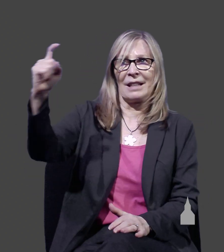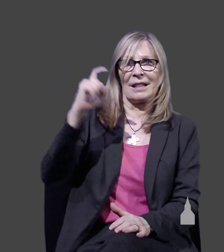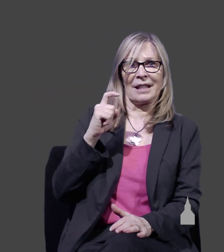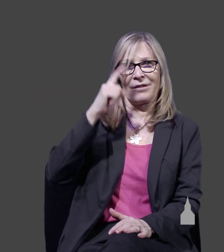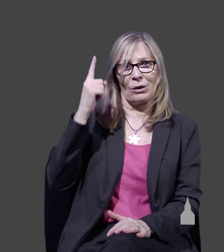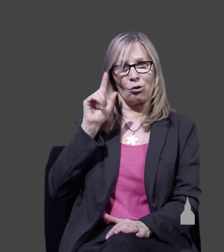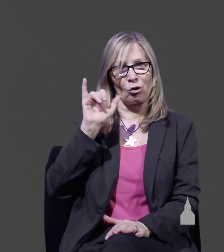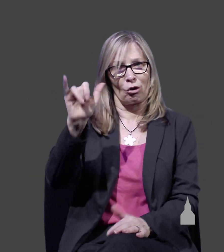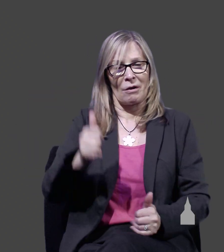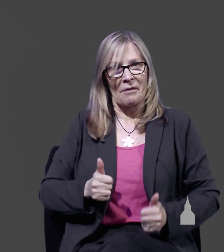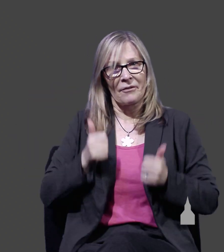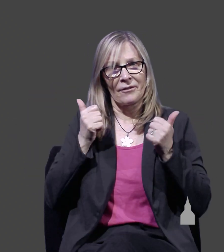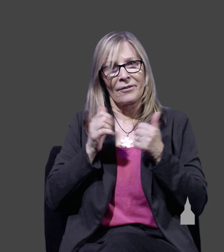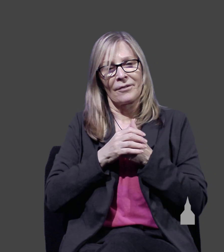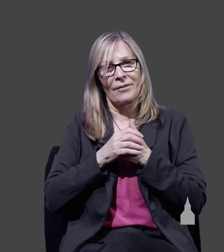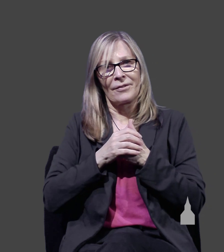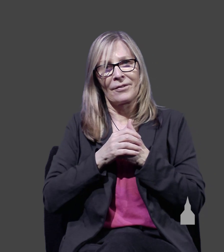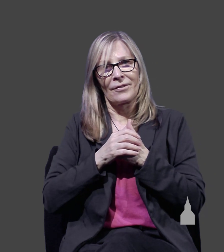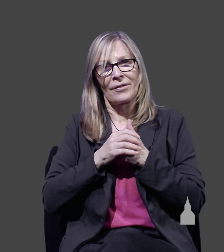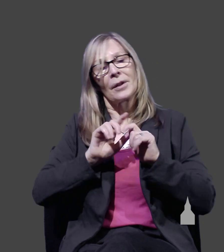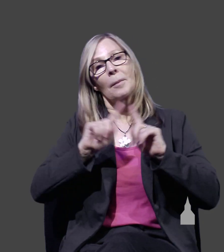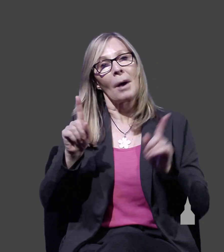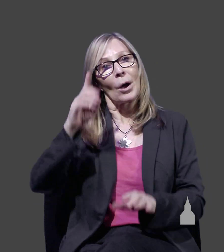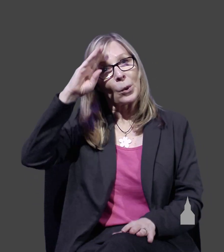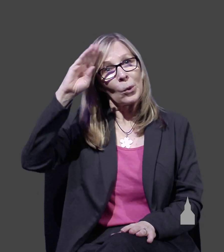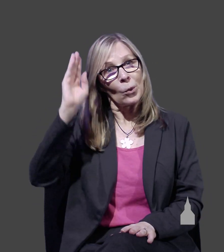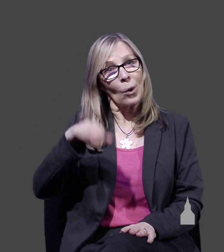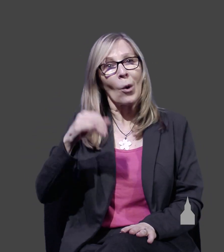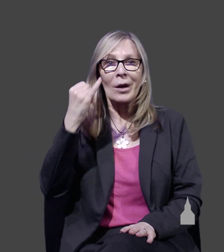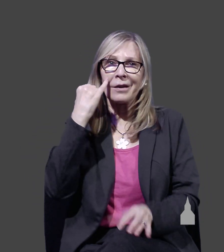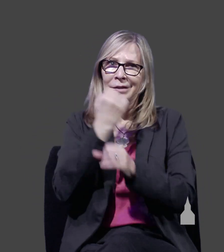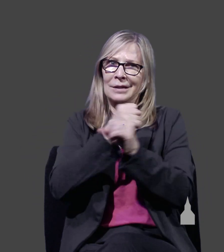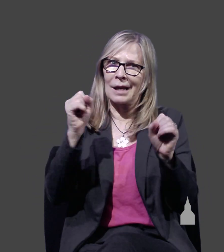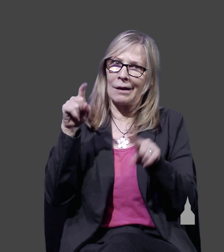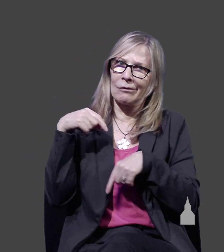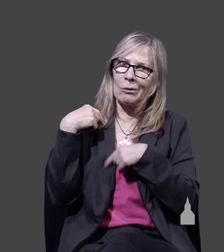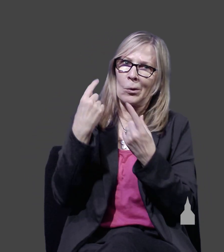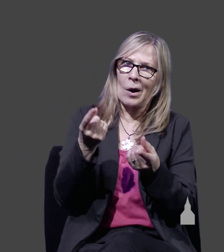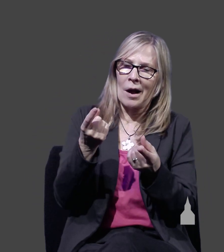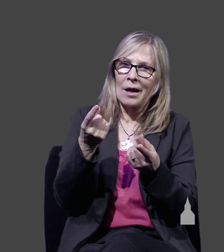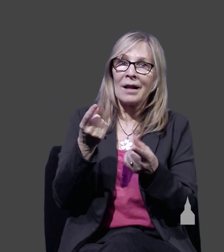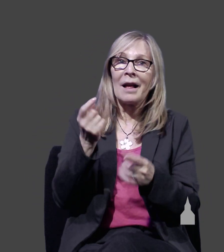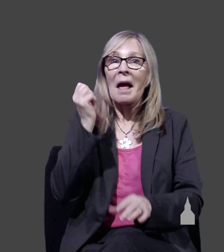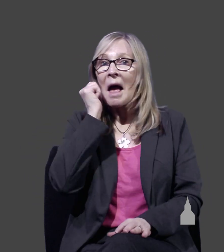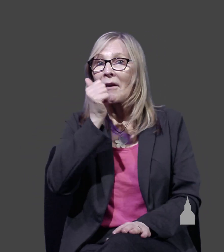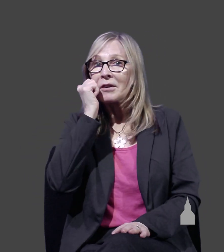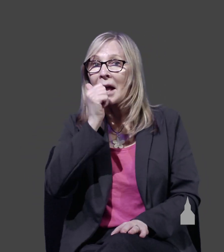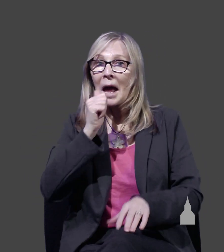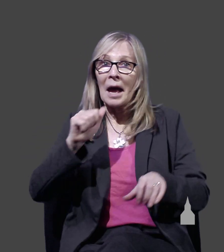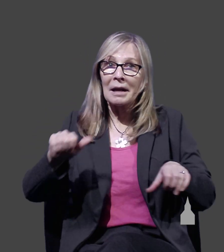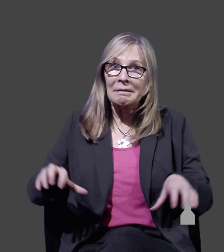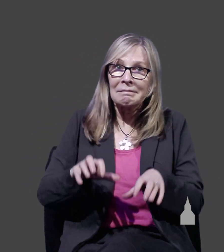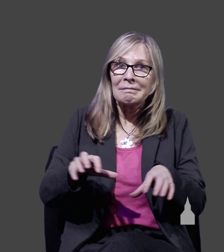Yet you know if you've been saved for any length of time that in practice, that's easier said than done. It's hard to do.